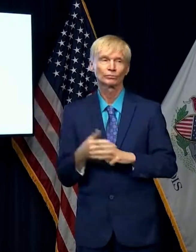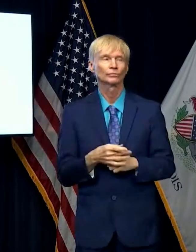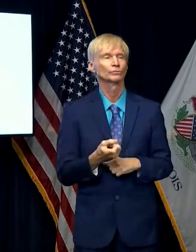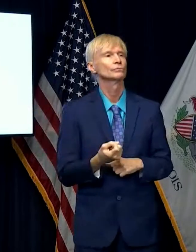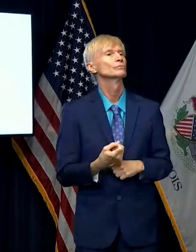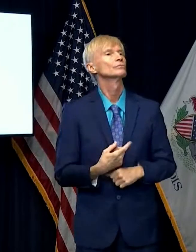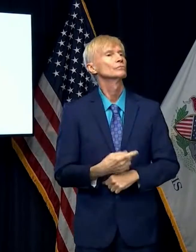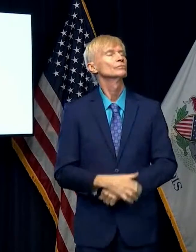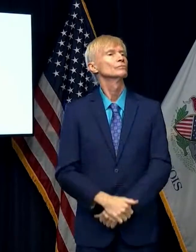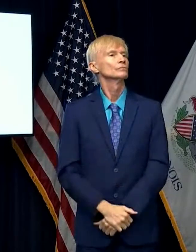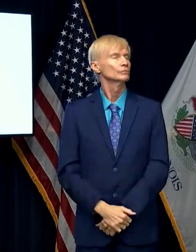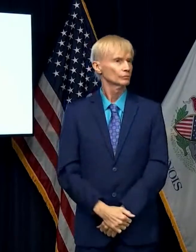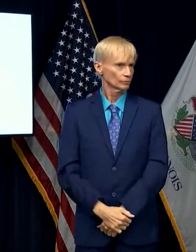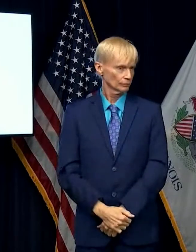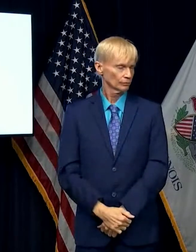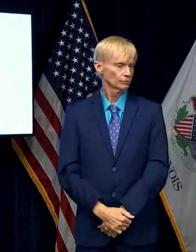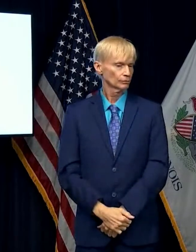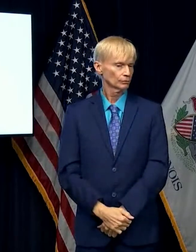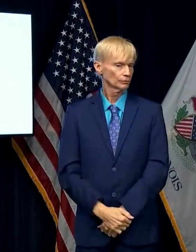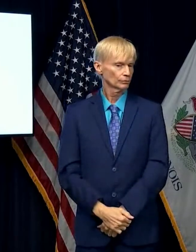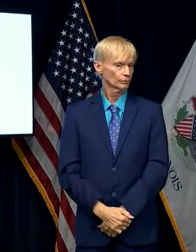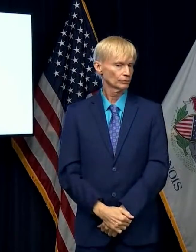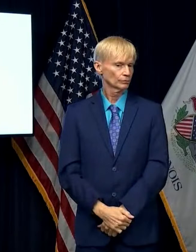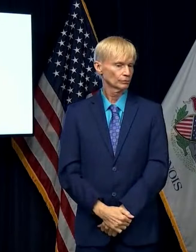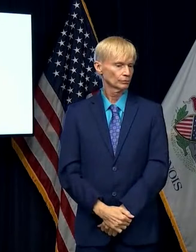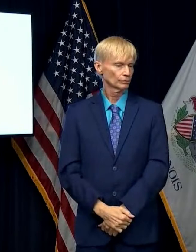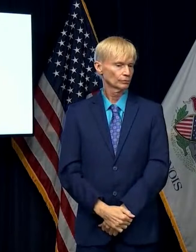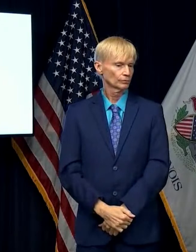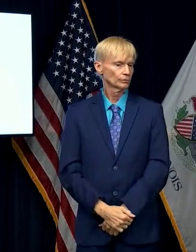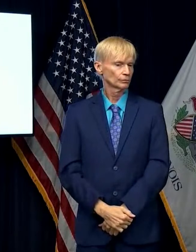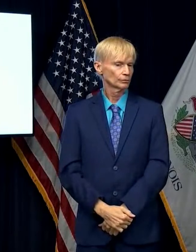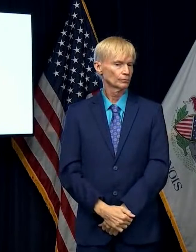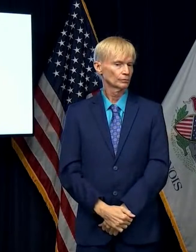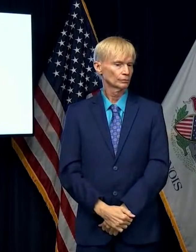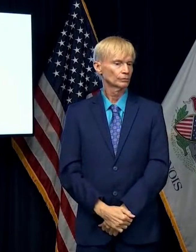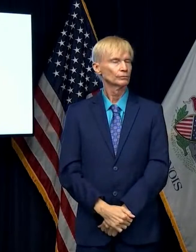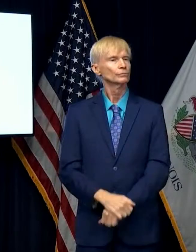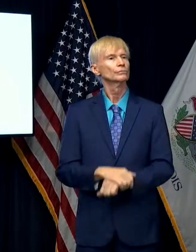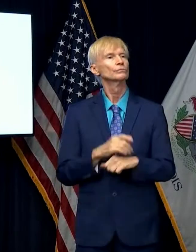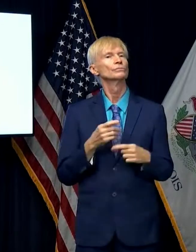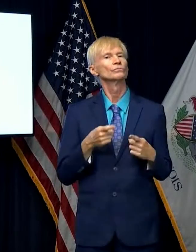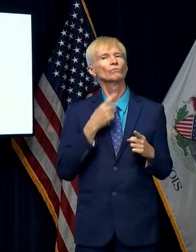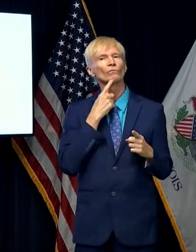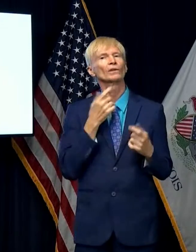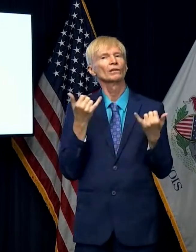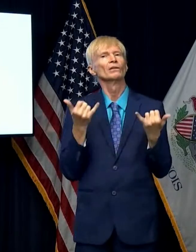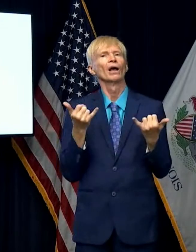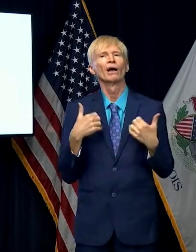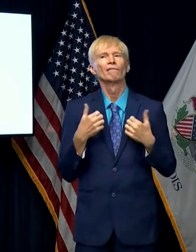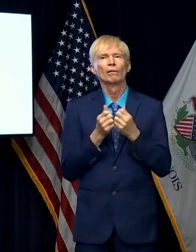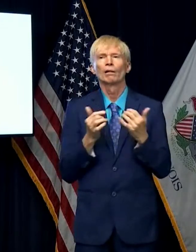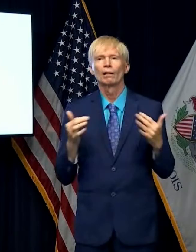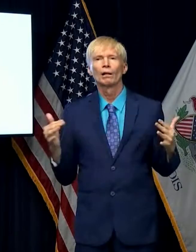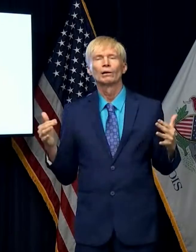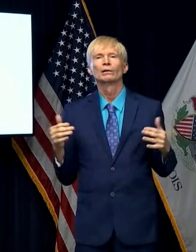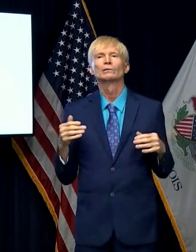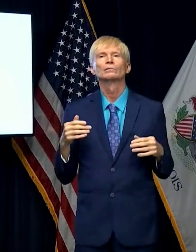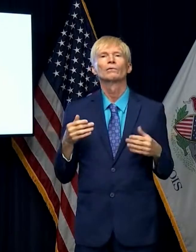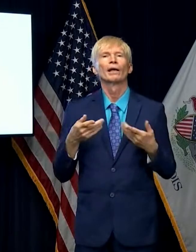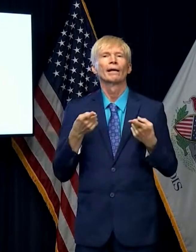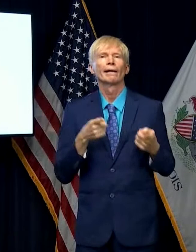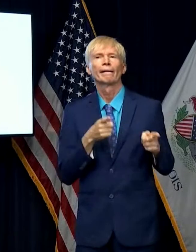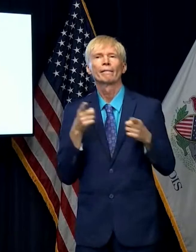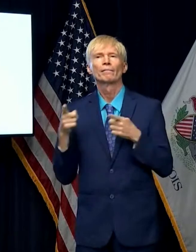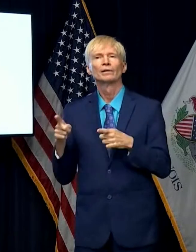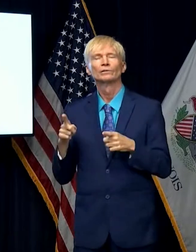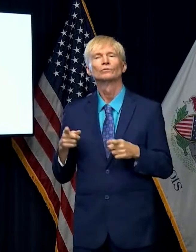Yes, this gentleman. Sorry, you say these are some initial actions, we also say there's substantial spread already going on in the state. What are the rest of the